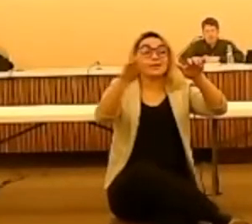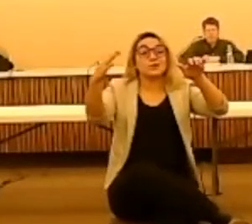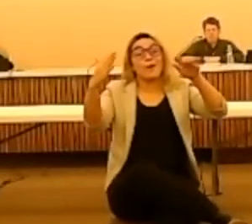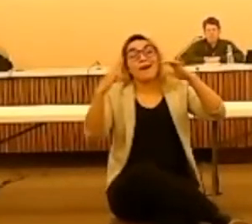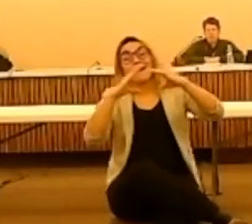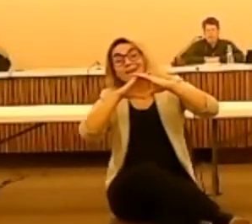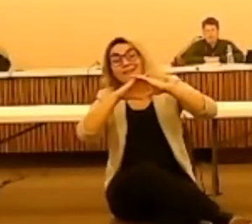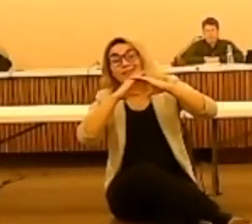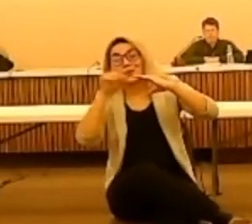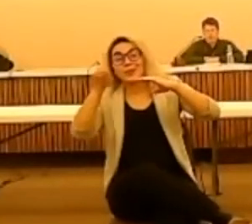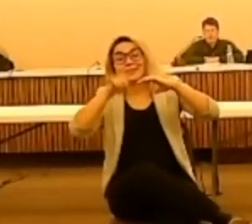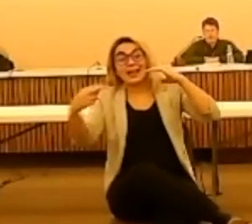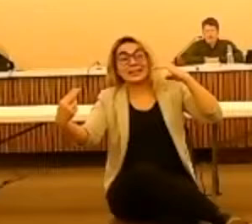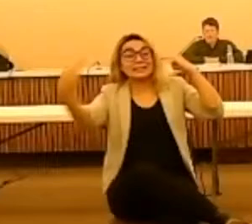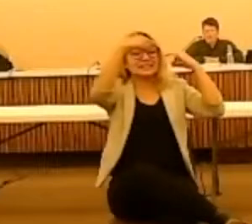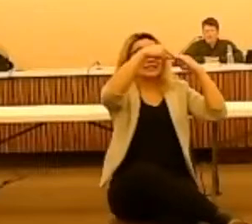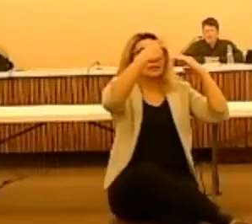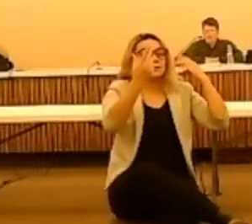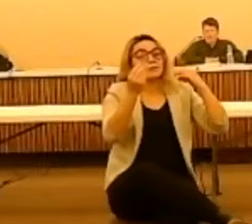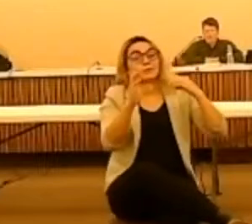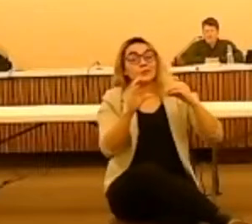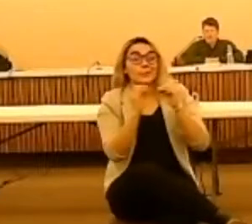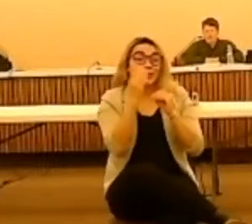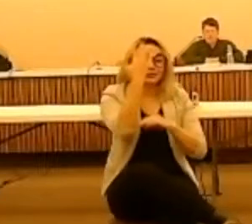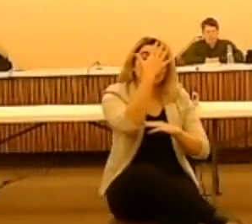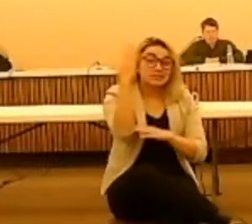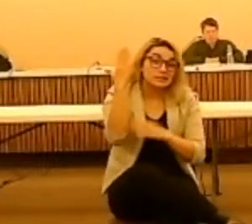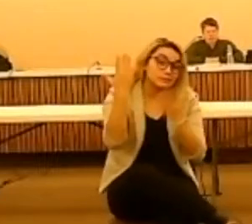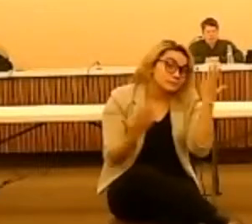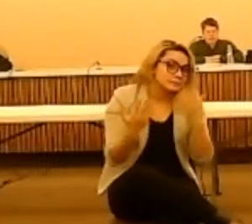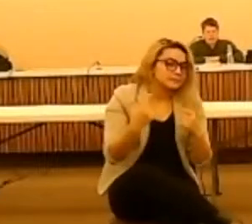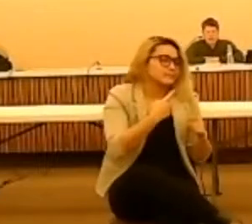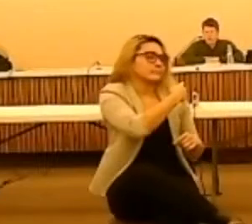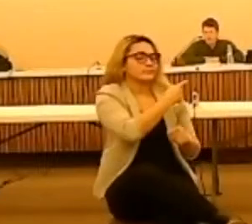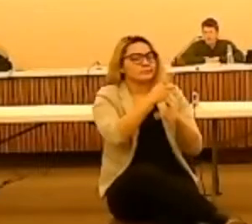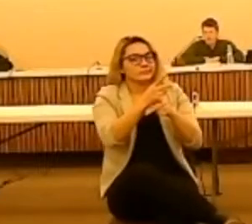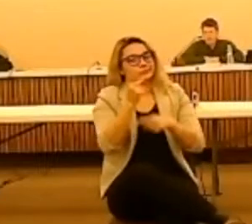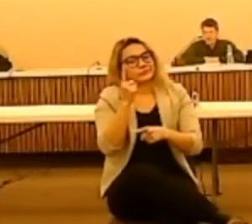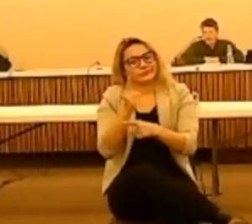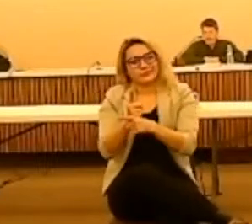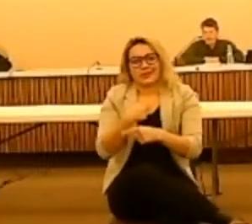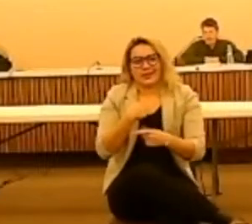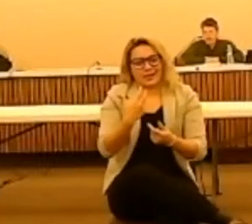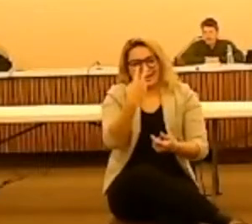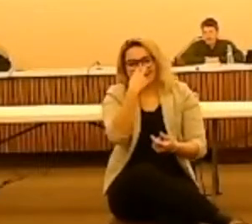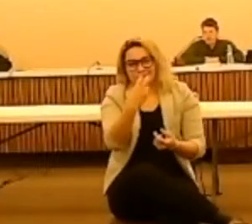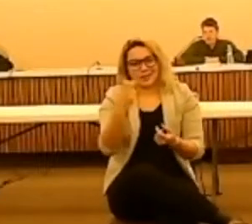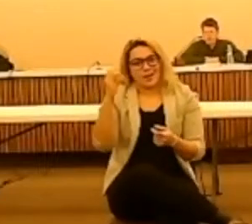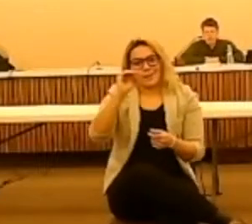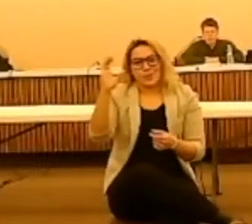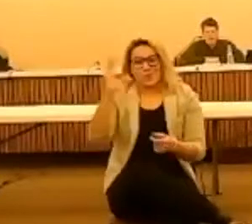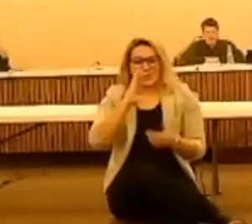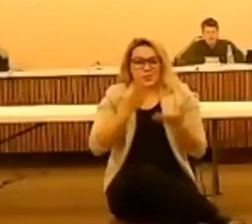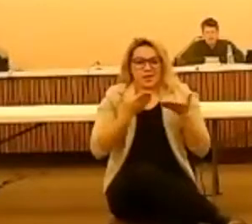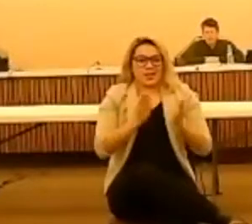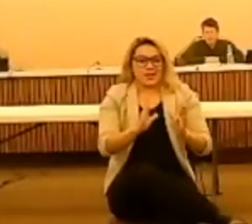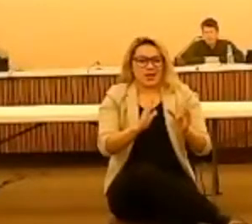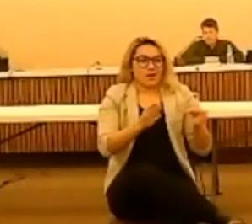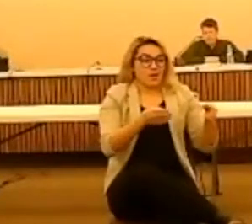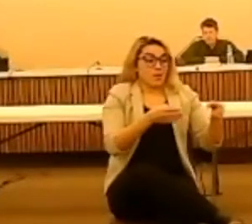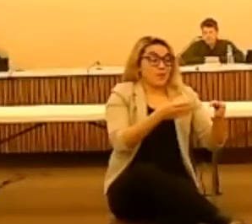I don't think the county would allow that road to get much closer to the intersection. It just becomes too